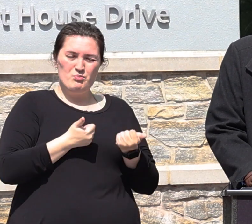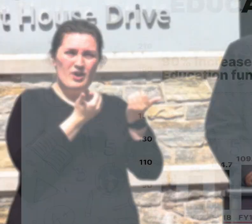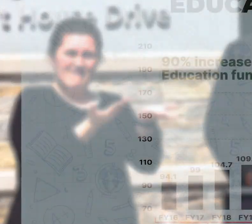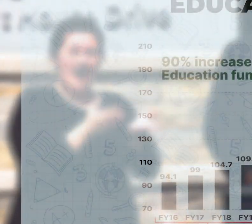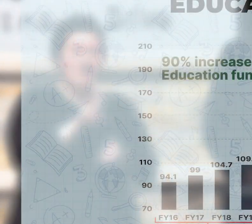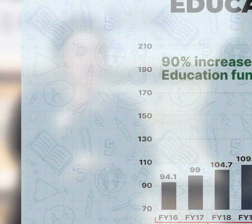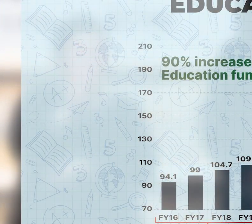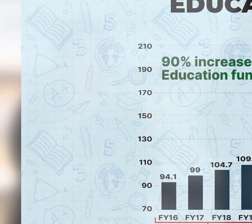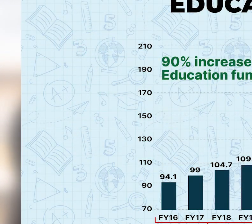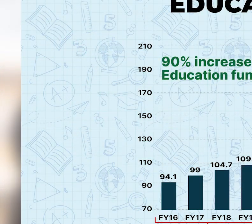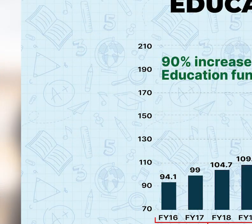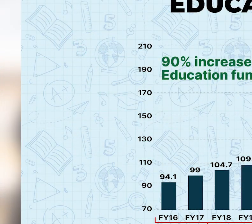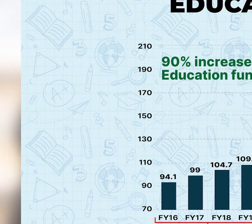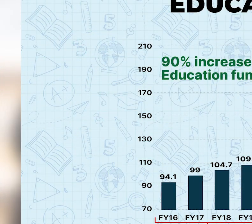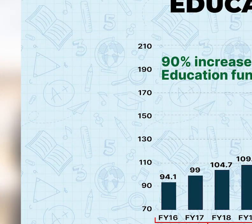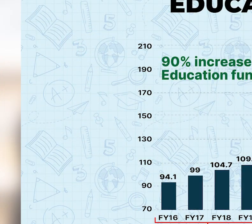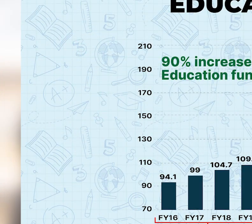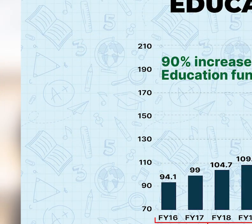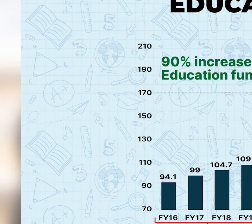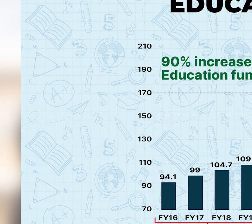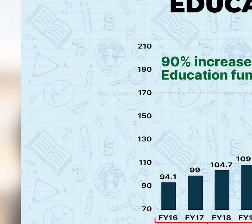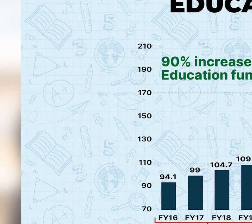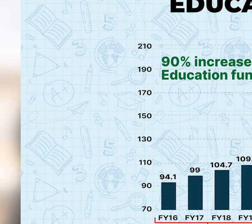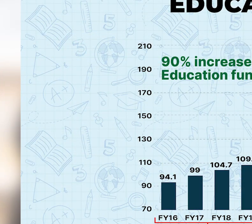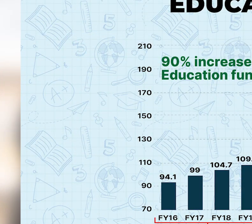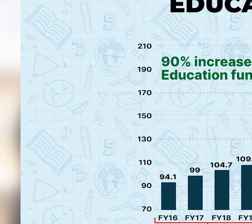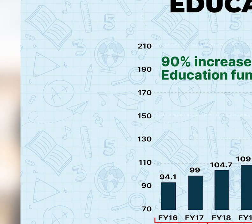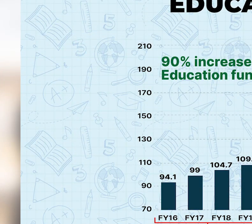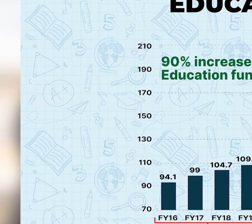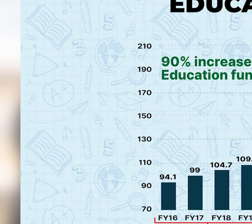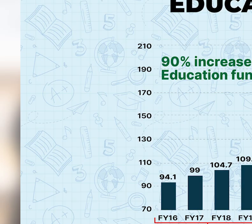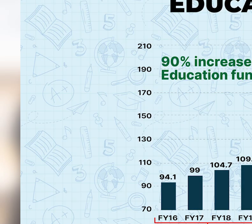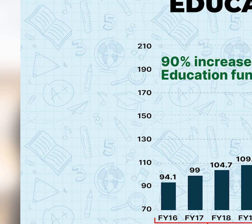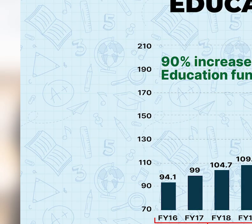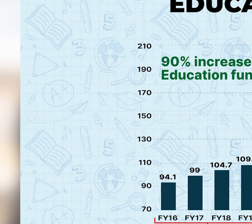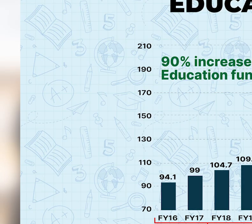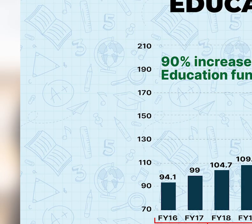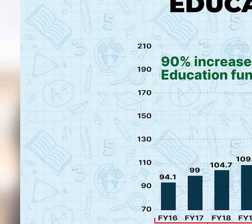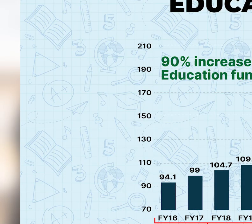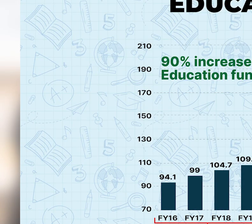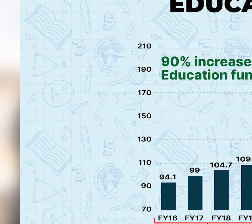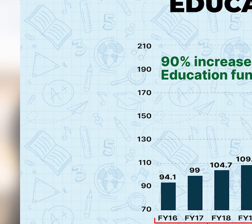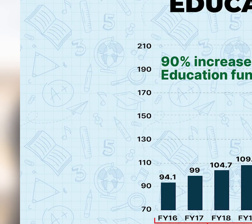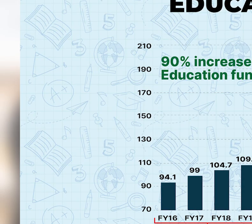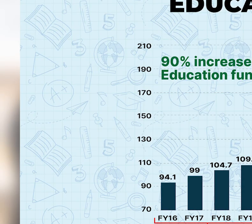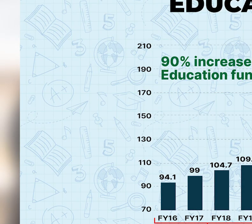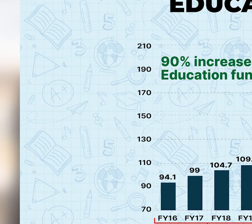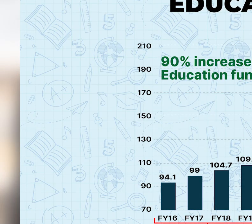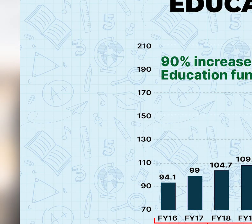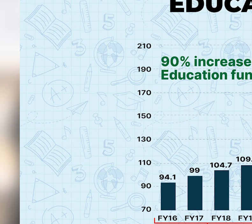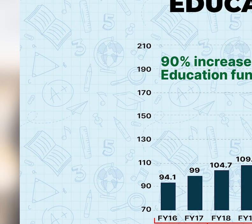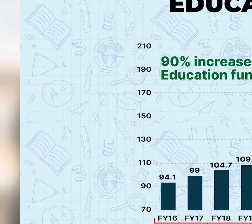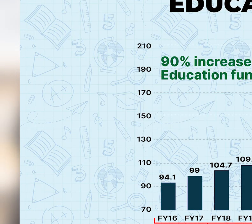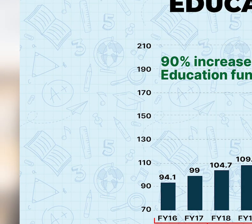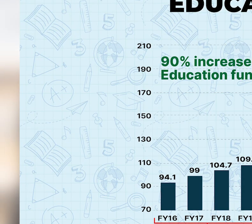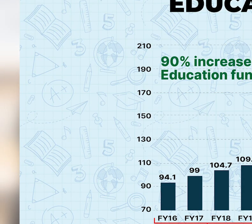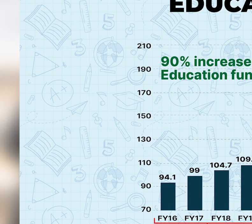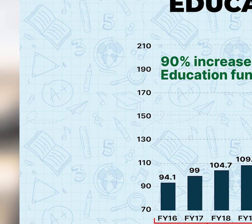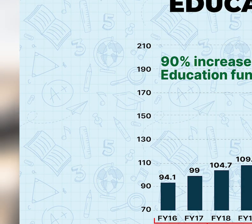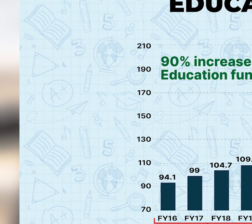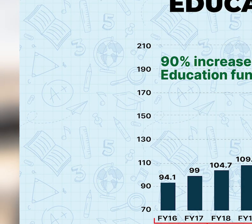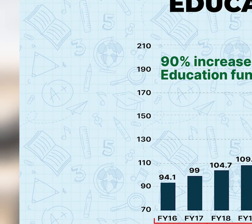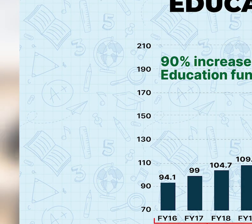$207 million in special education funding, an increase of approximately 90% since I became